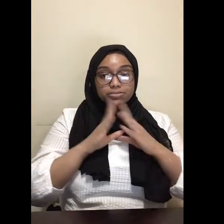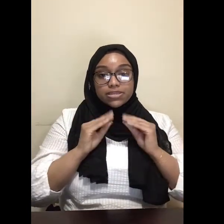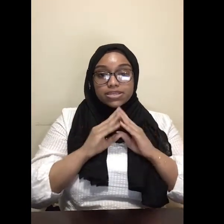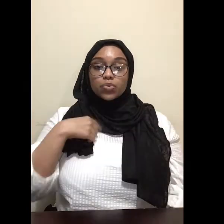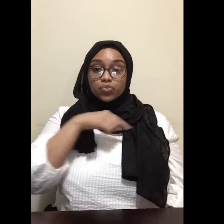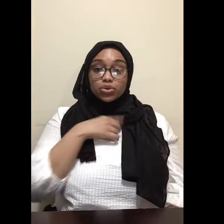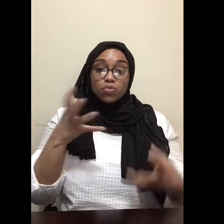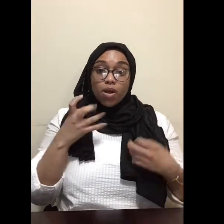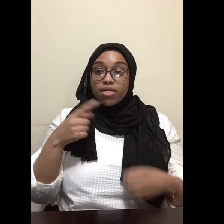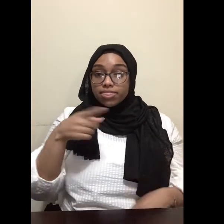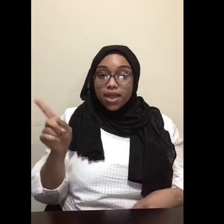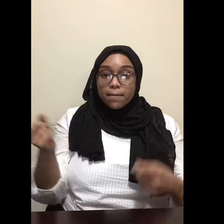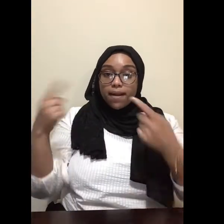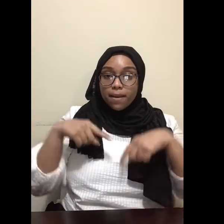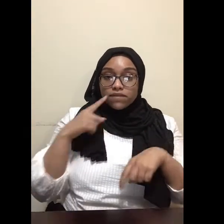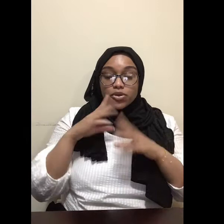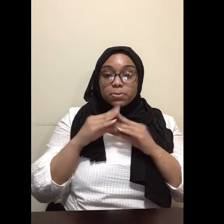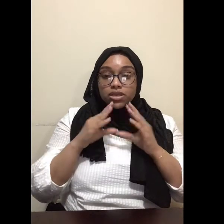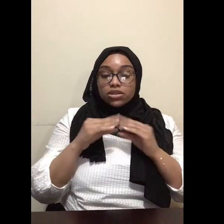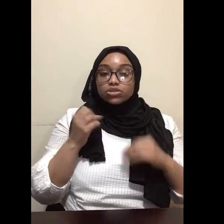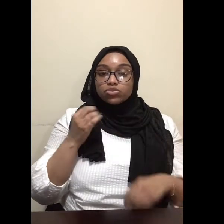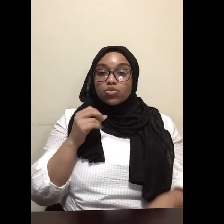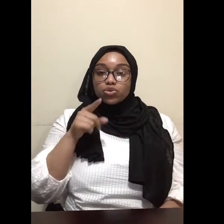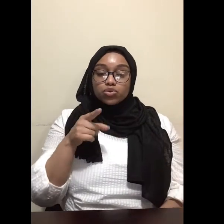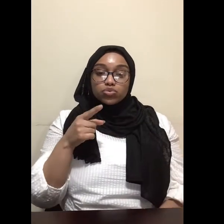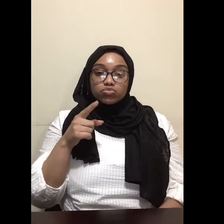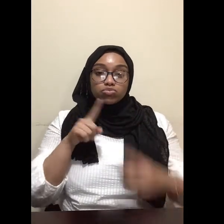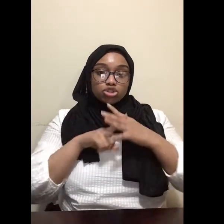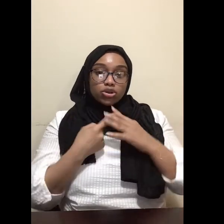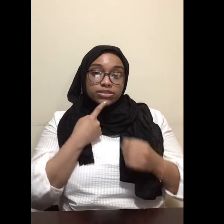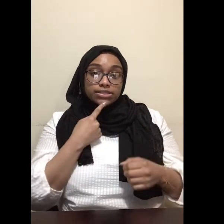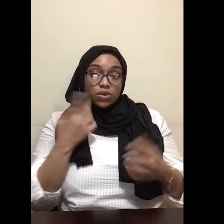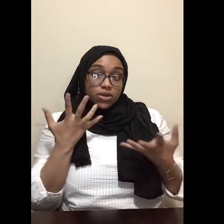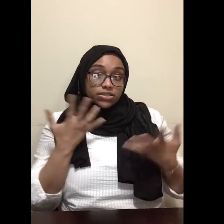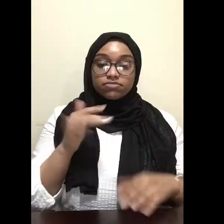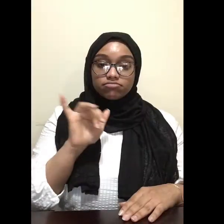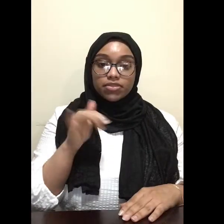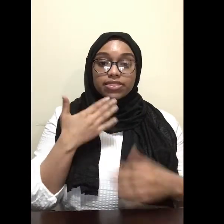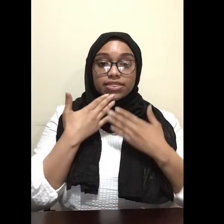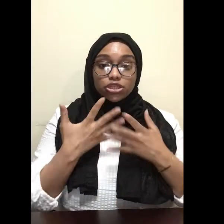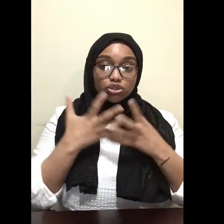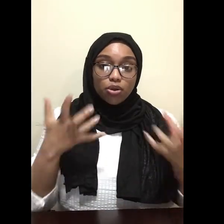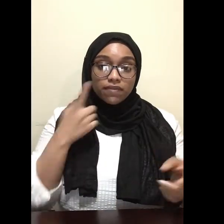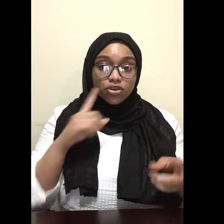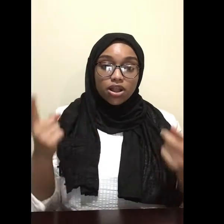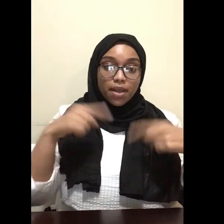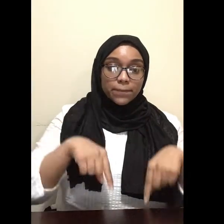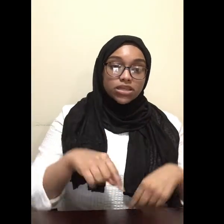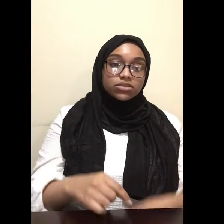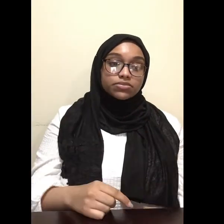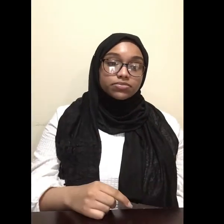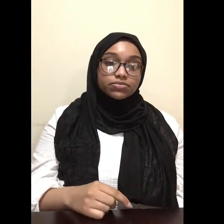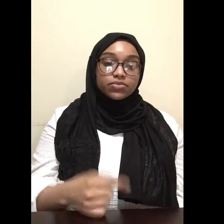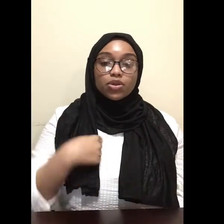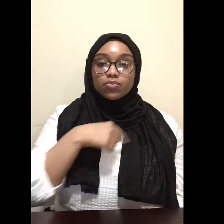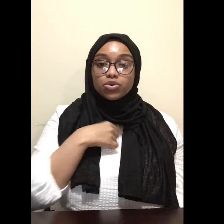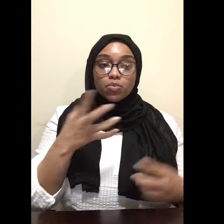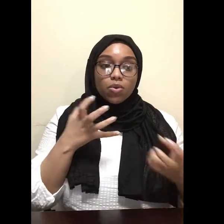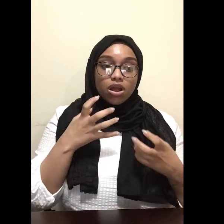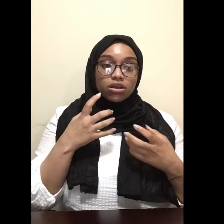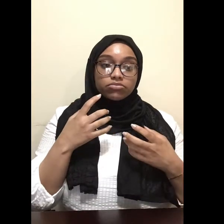go into details about moving forward with the event, I'm hoping that we can just do a check-in to discuss where things